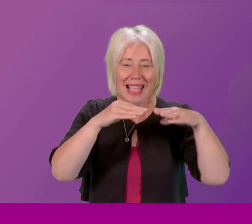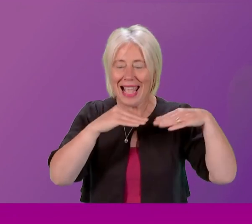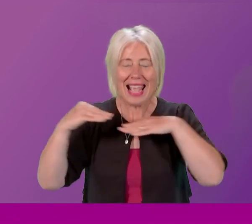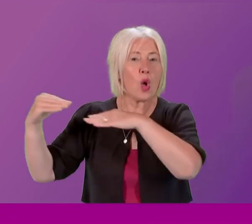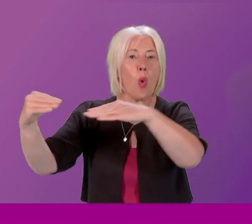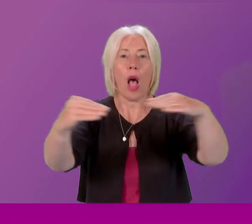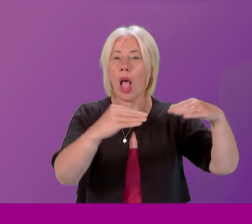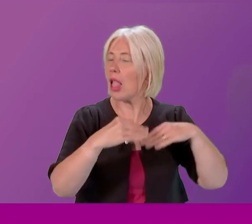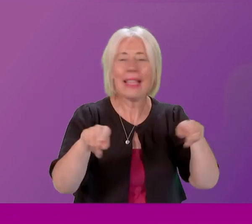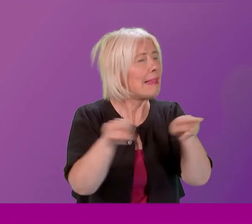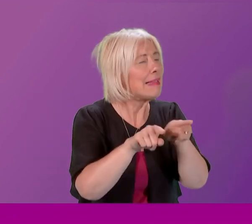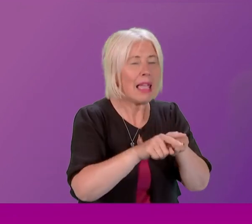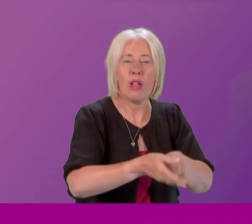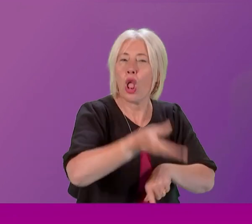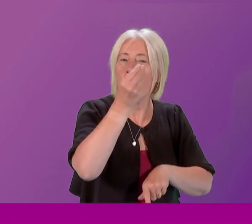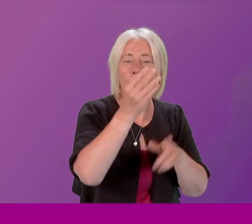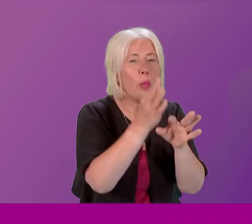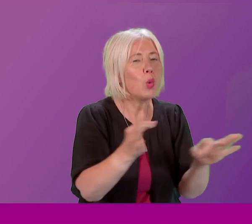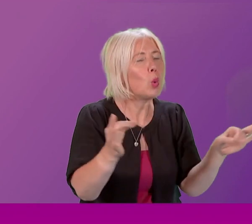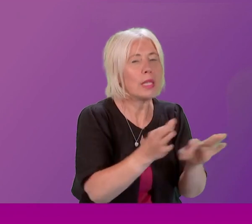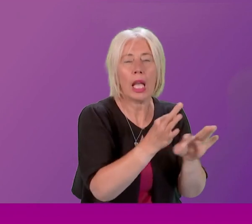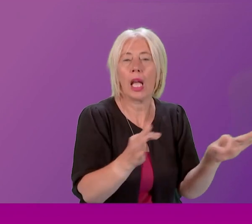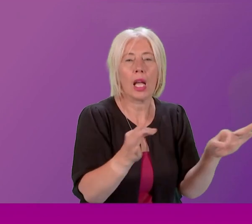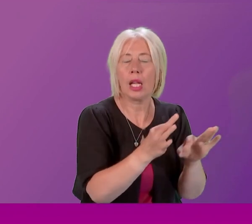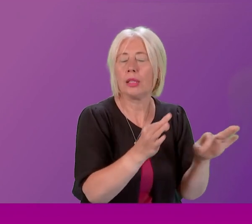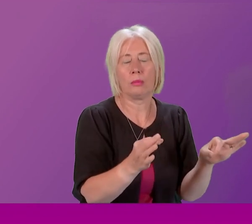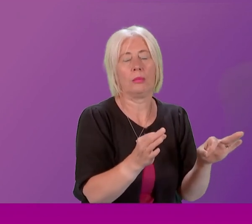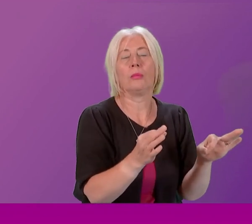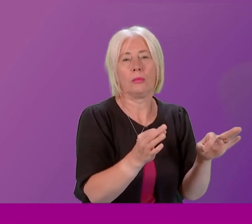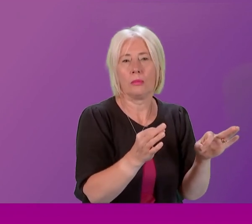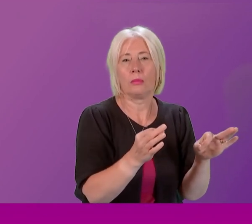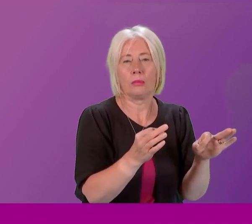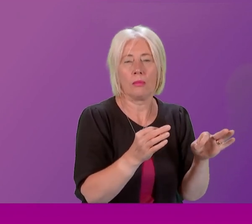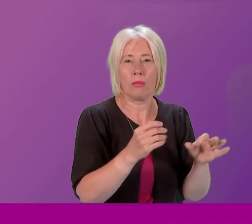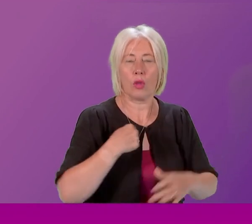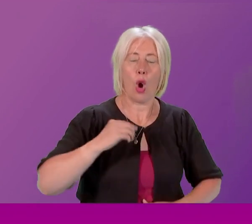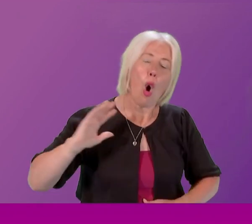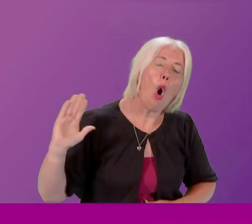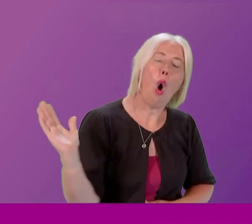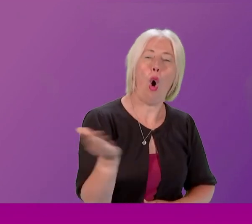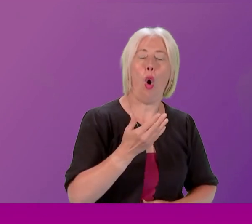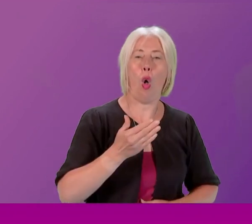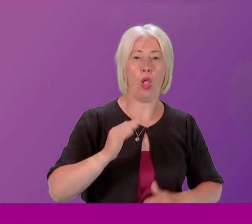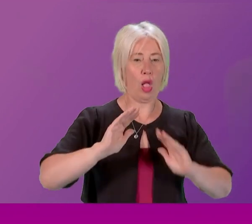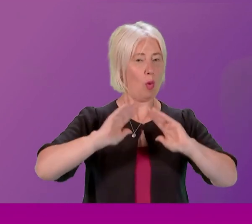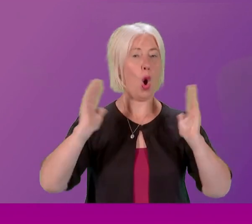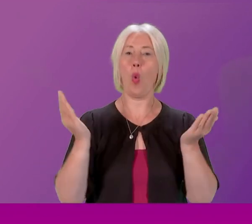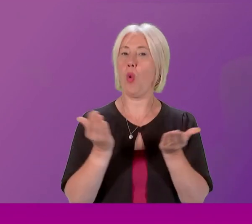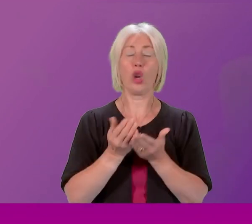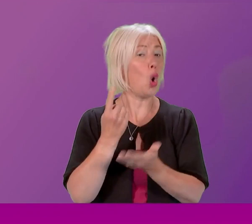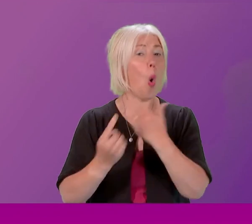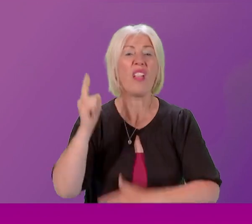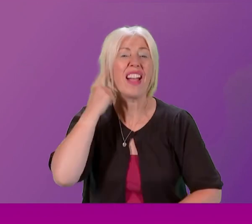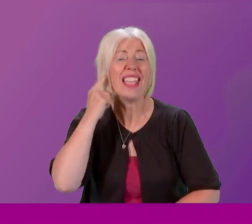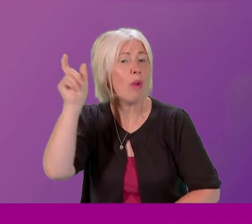learn music same time. It's all our world, not only for